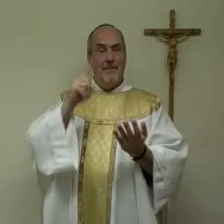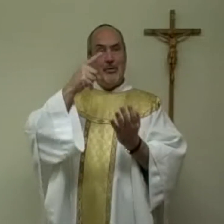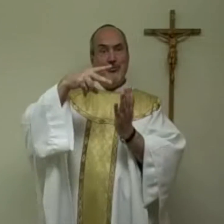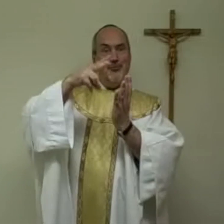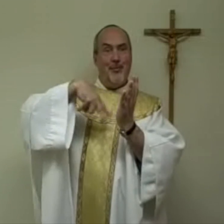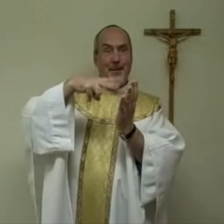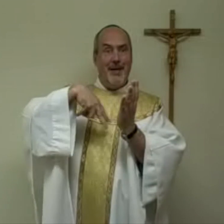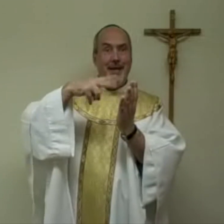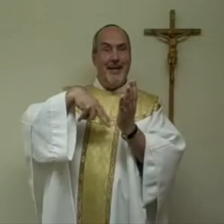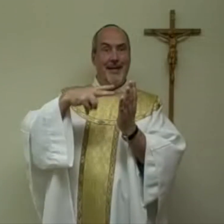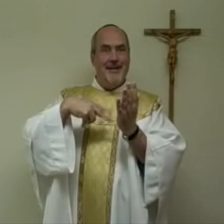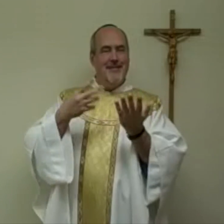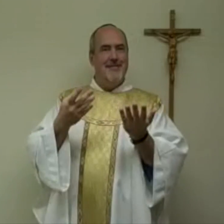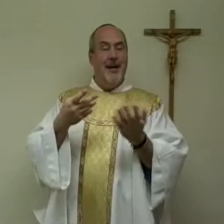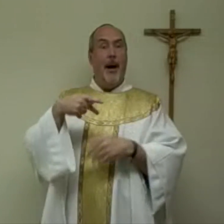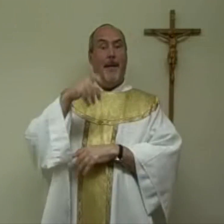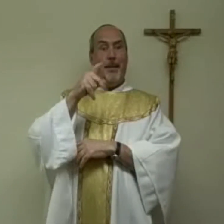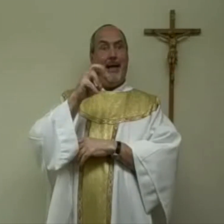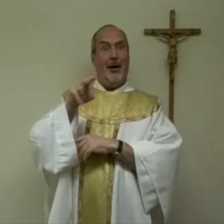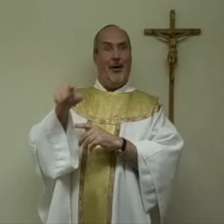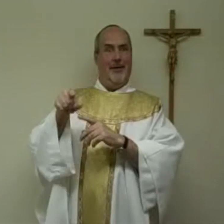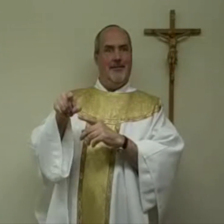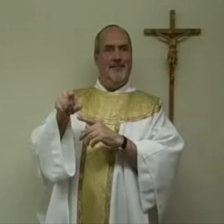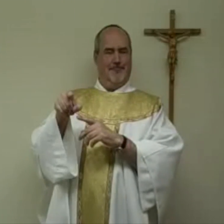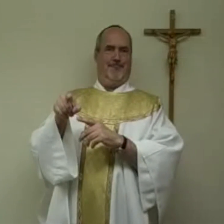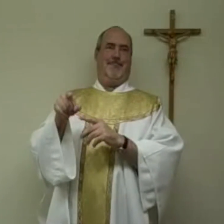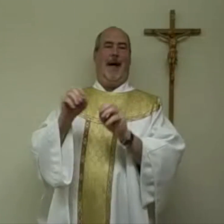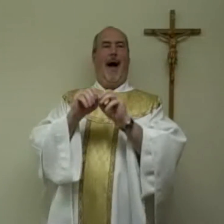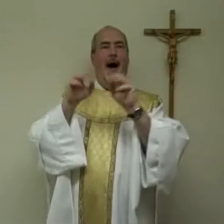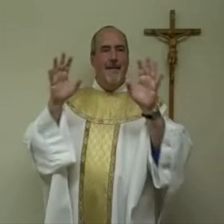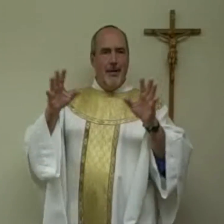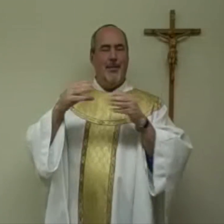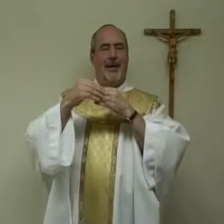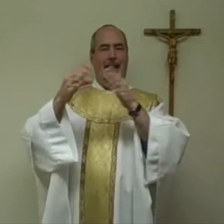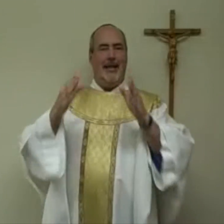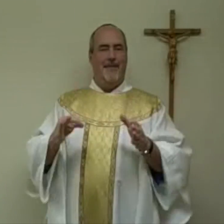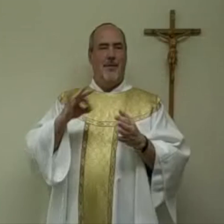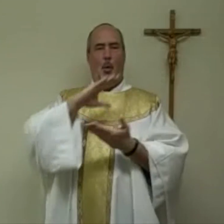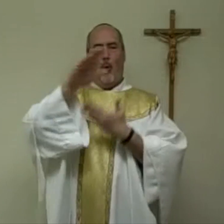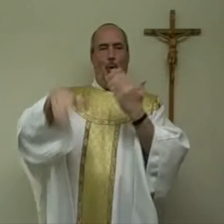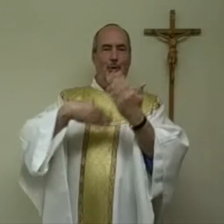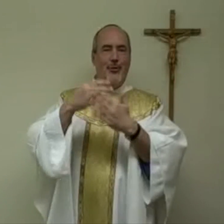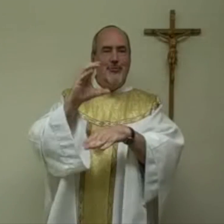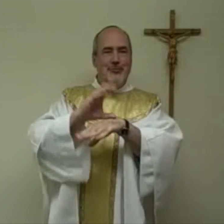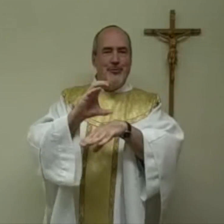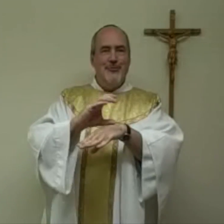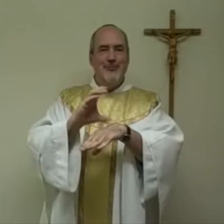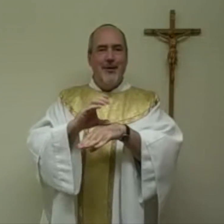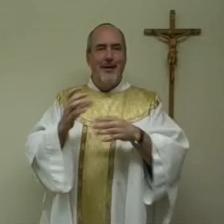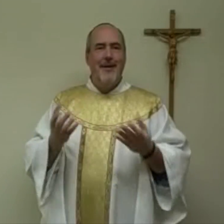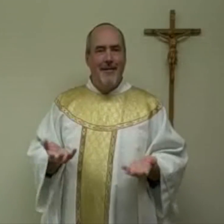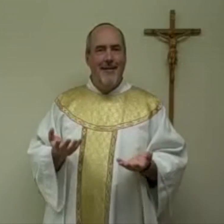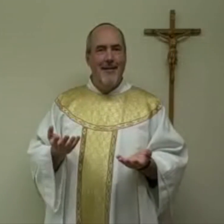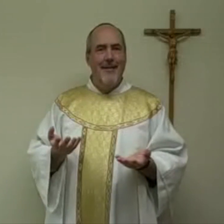if we look at today's reading, Peter, who obviously was the leader of the whole